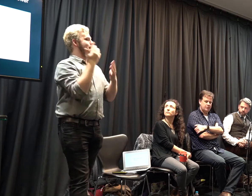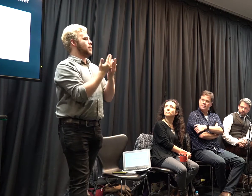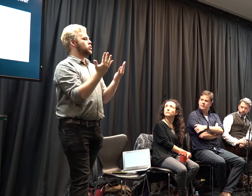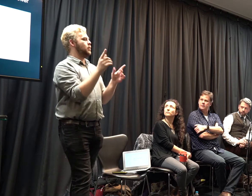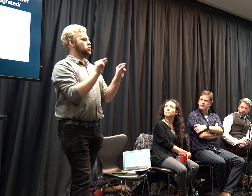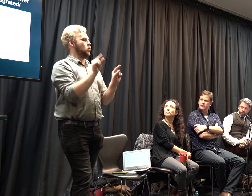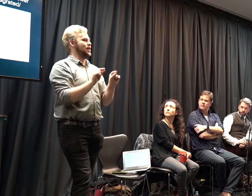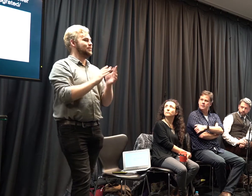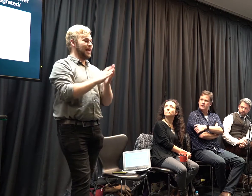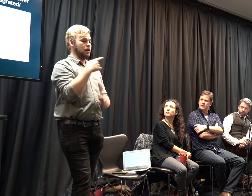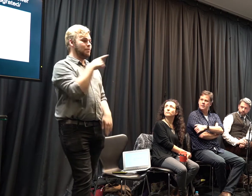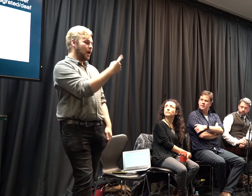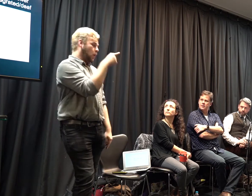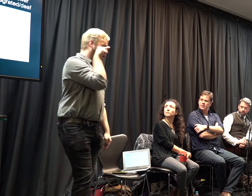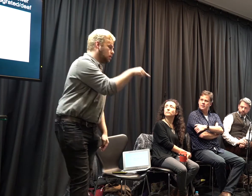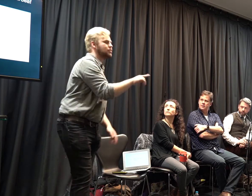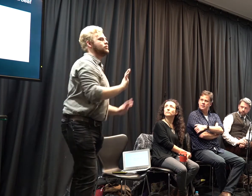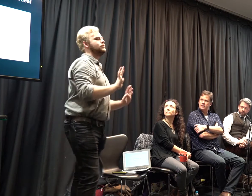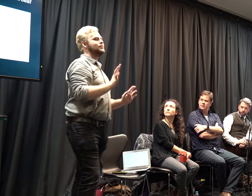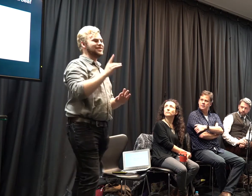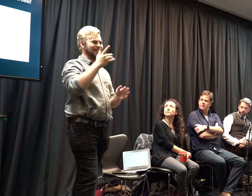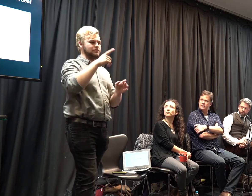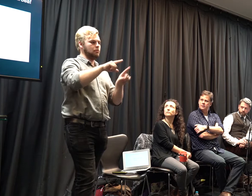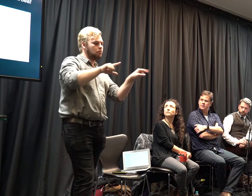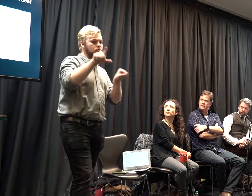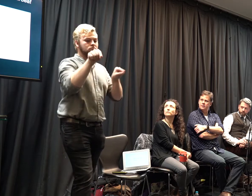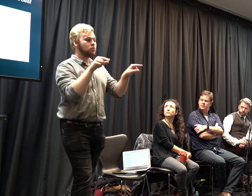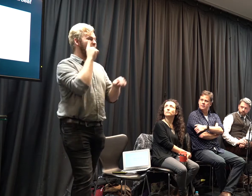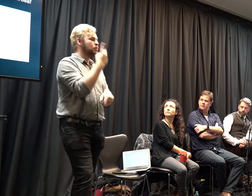theatre. This was a multiple choice question.